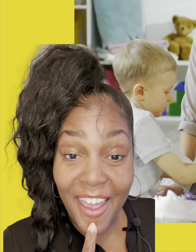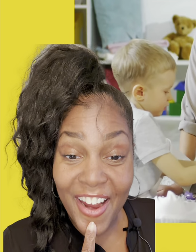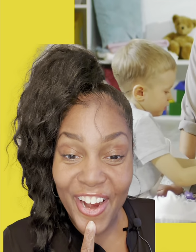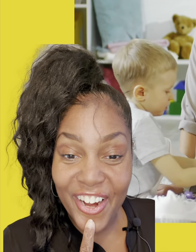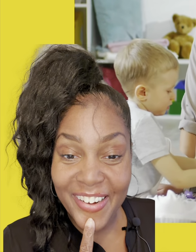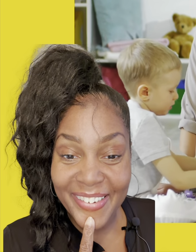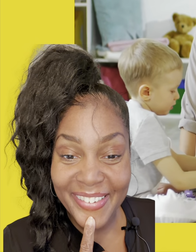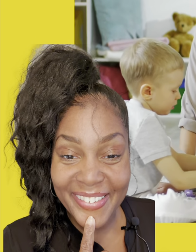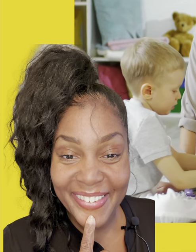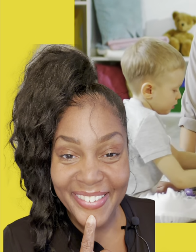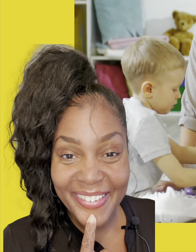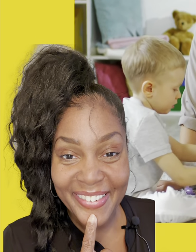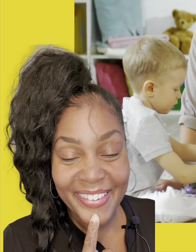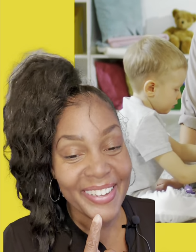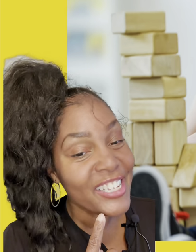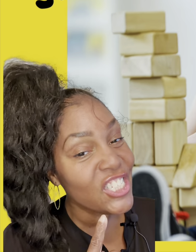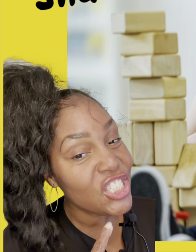Share.